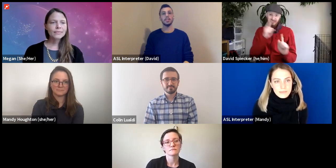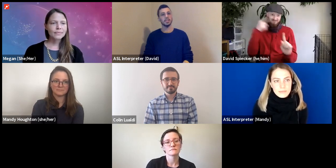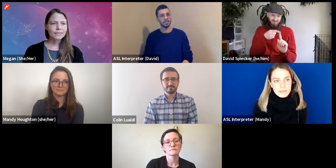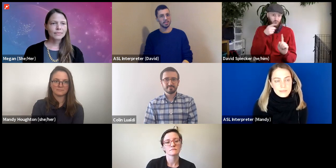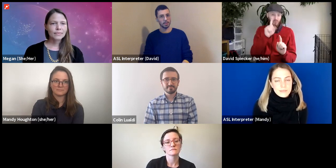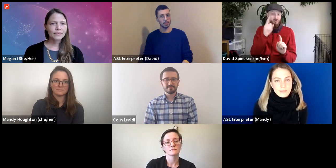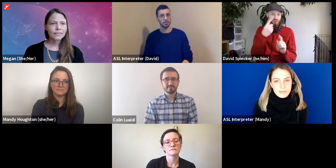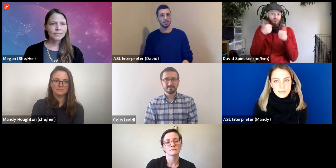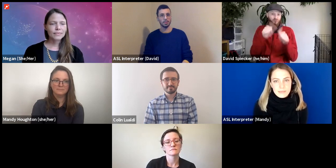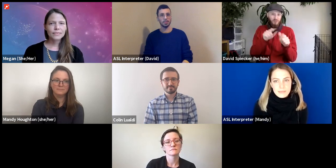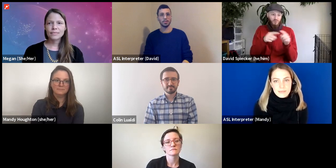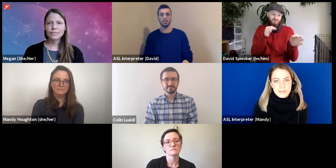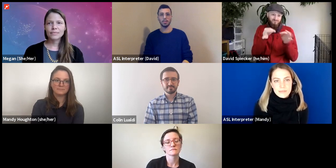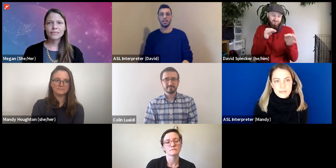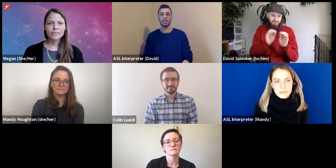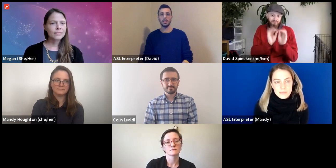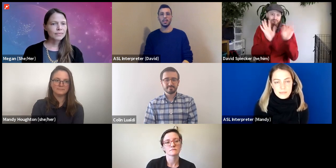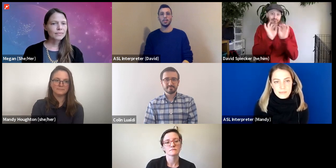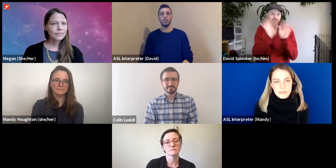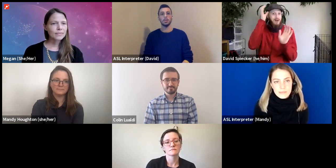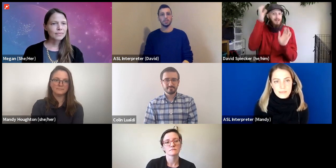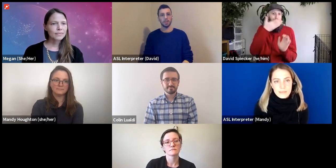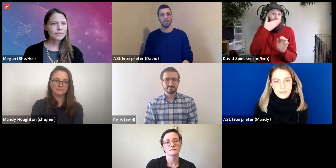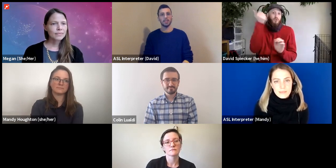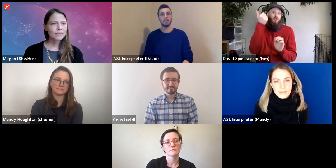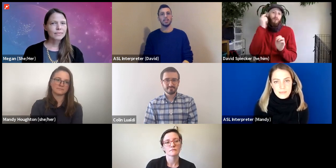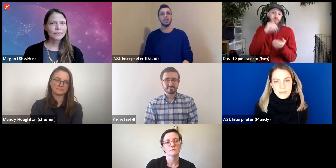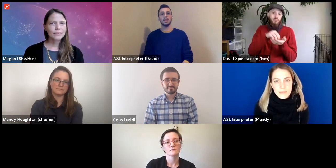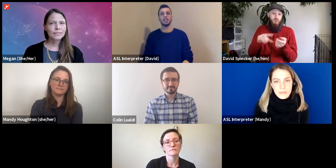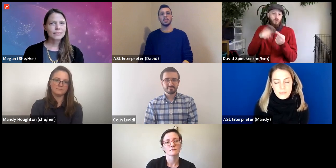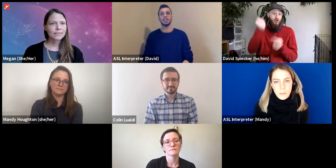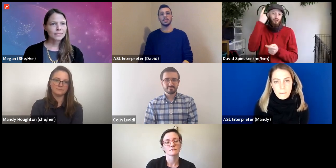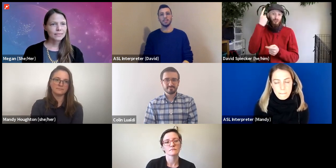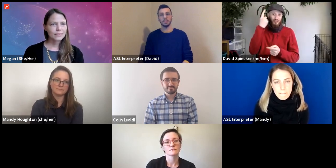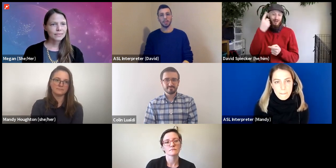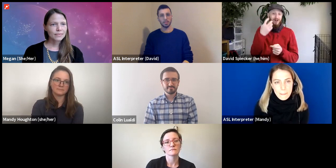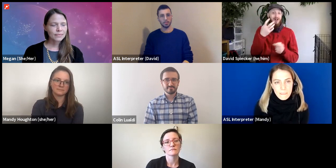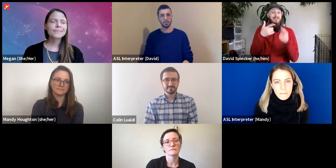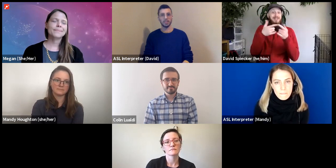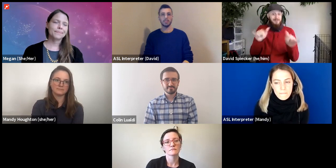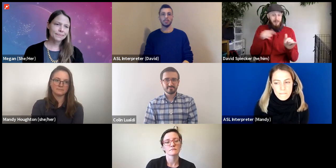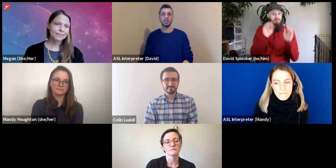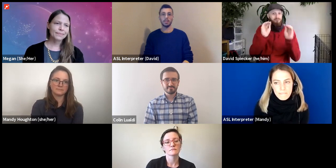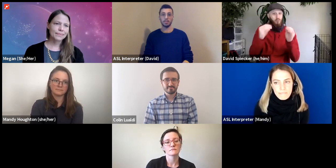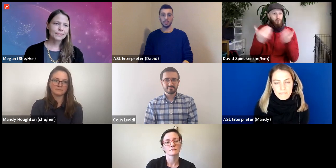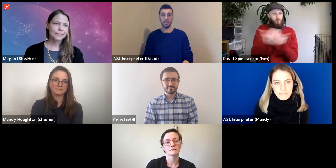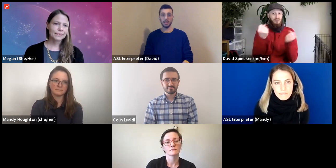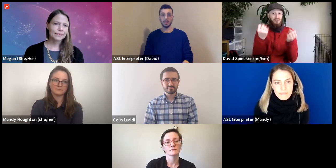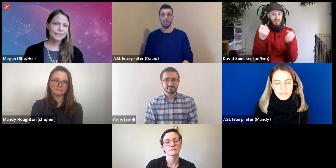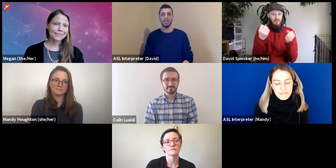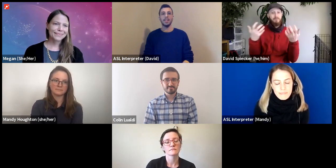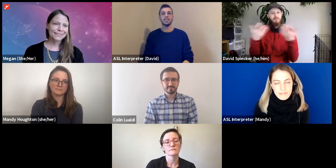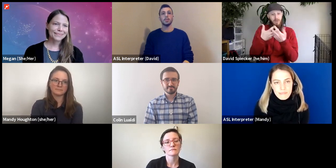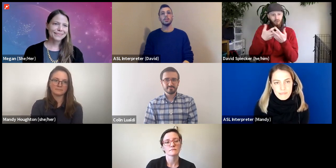it because at the same time I was a tutor, so really you want to try and explain the concept as clearly as possible for that student to